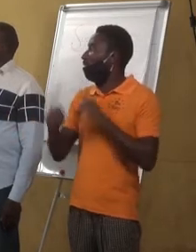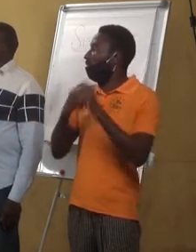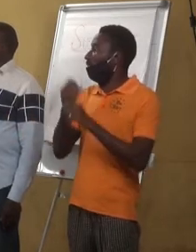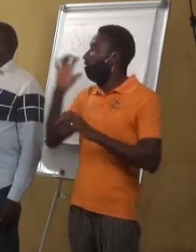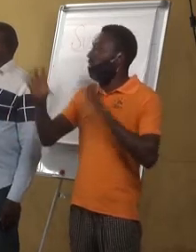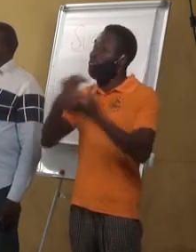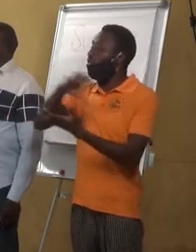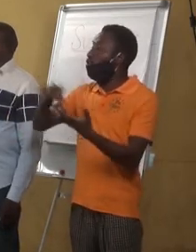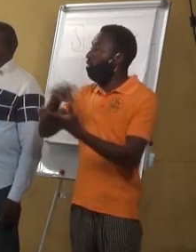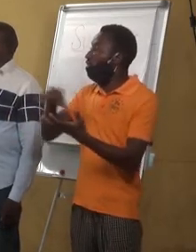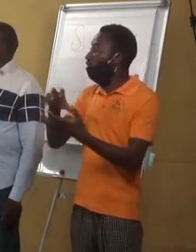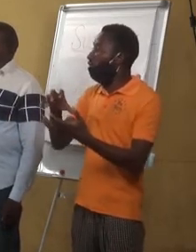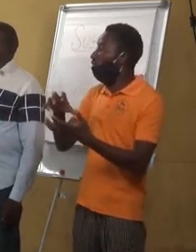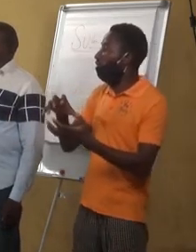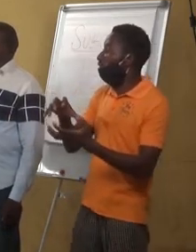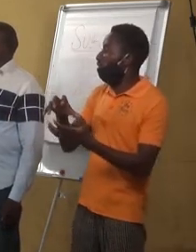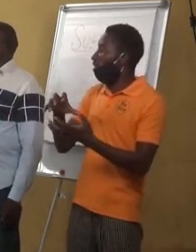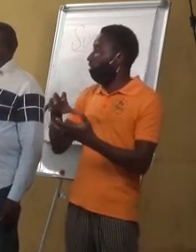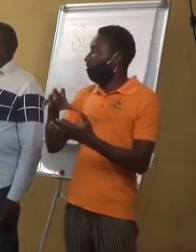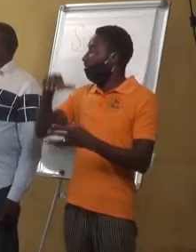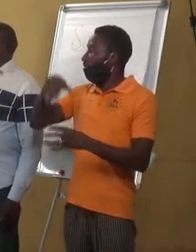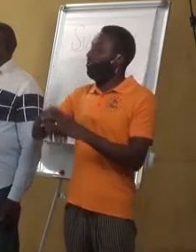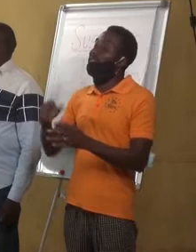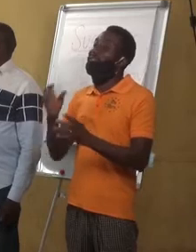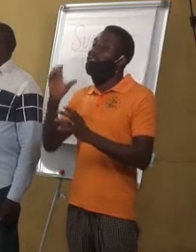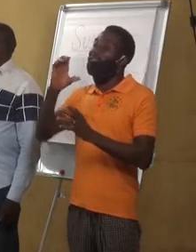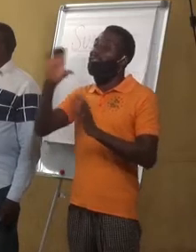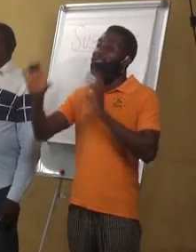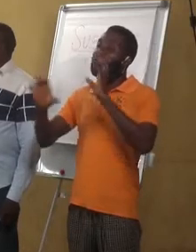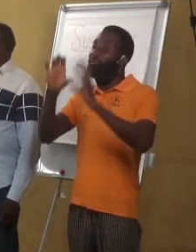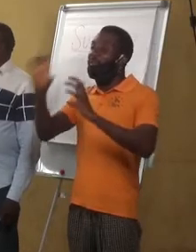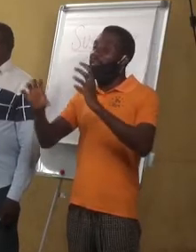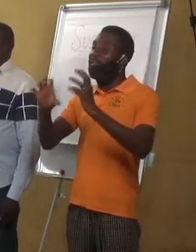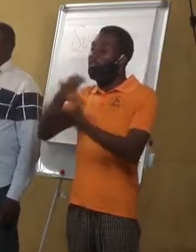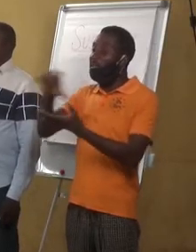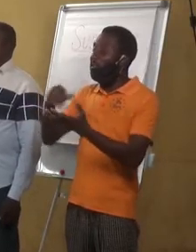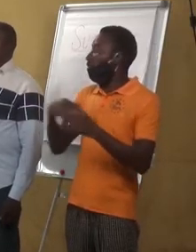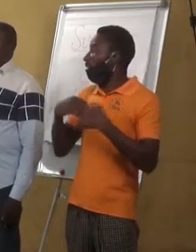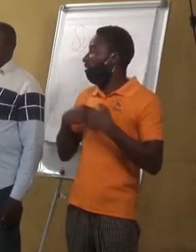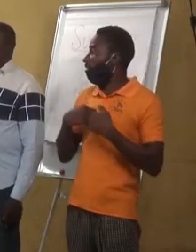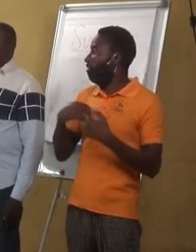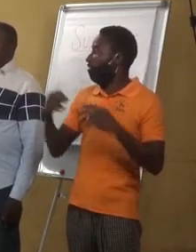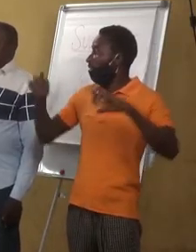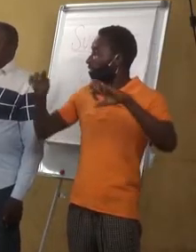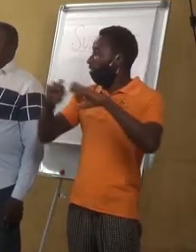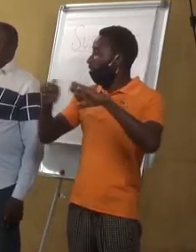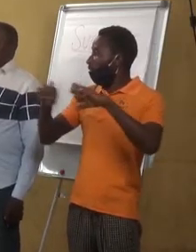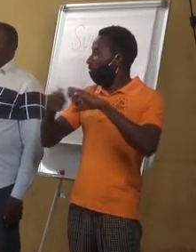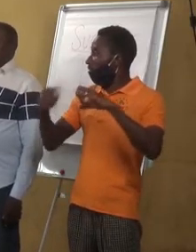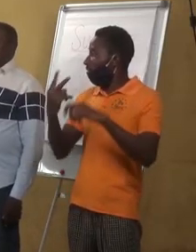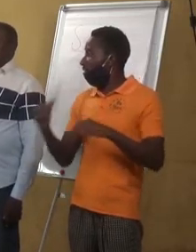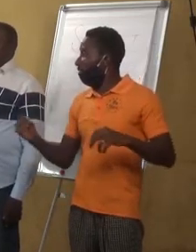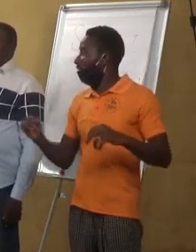we have electrovalent bonding, covalent bonding, metallic bonding, van der Waals forces of attraction,